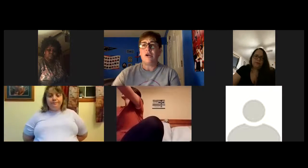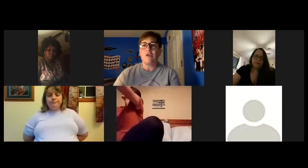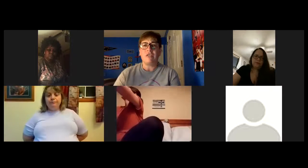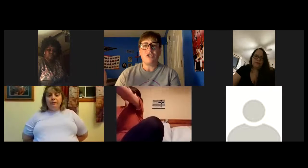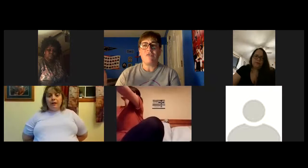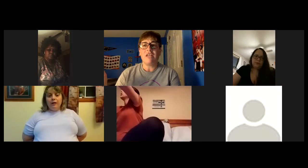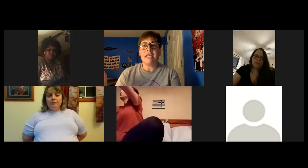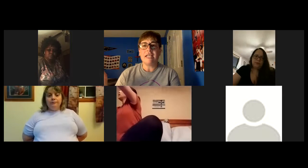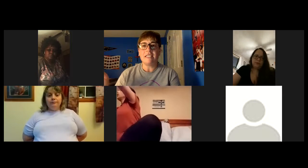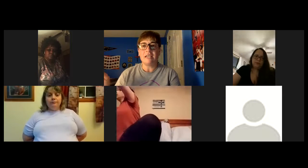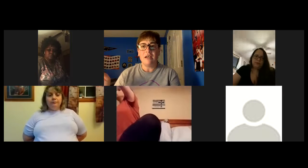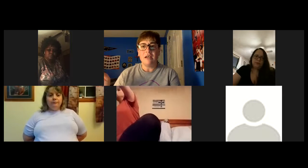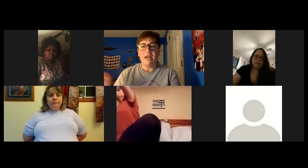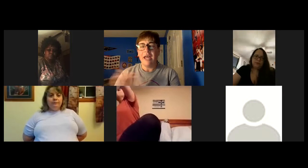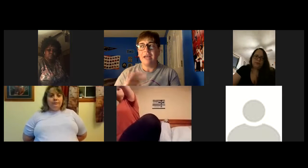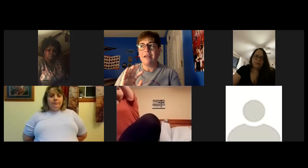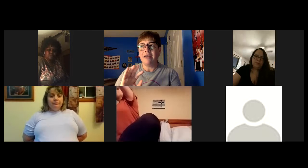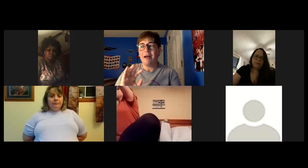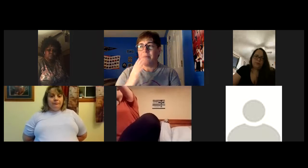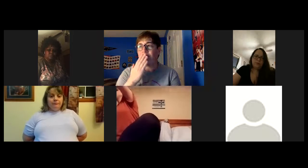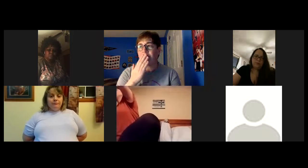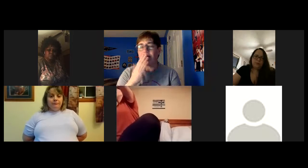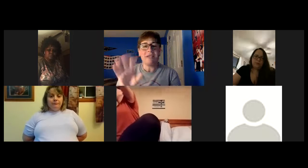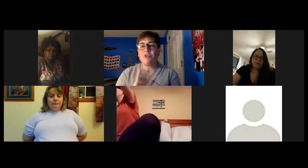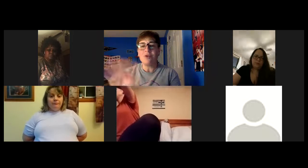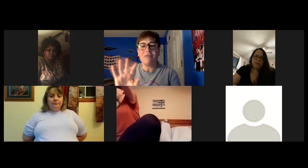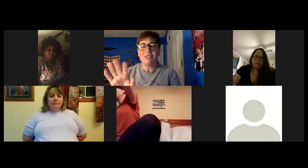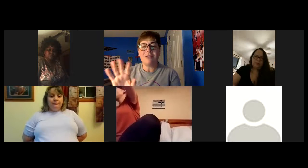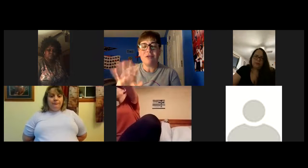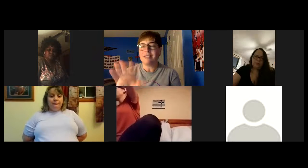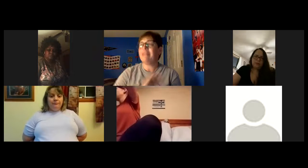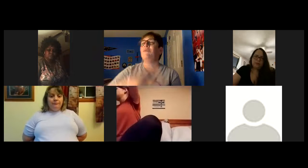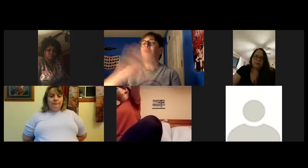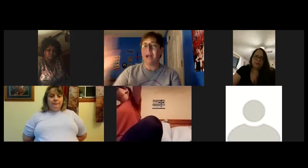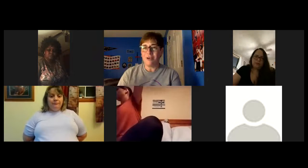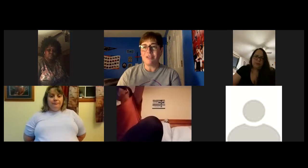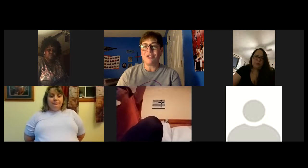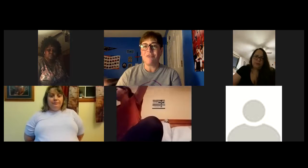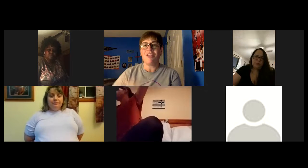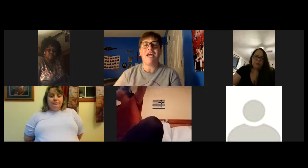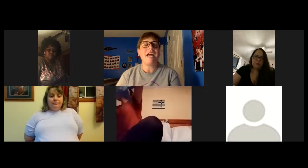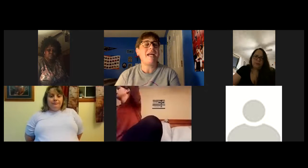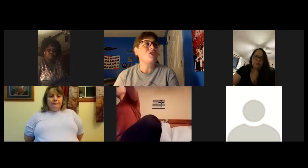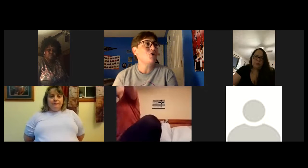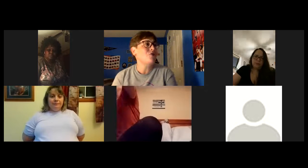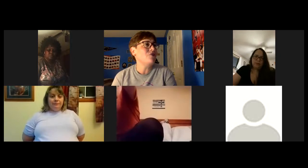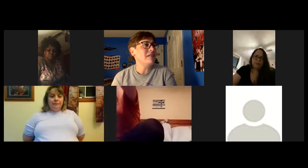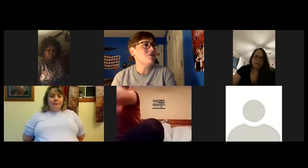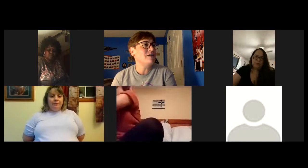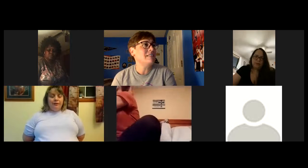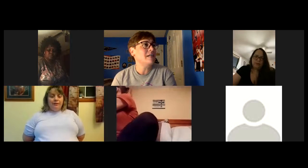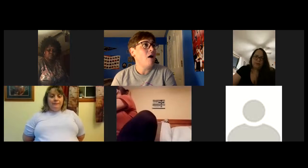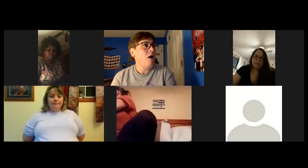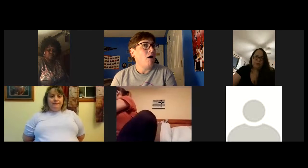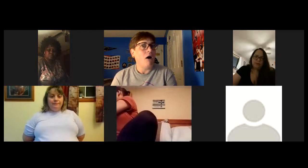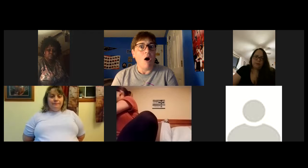were walking over to the Chick-fil-A, and he said, and neither one of us noticed anything. We got over to Chick-fil-A, and I turned and looked,